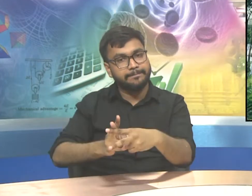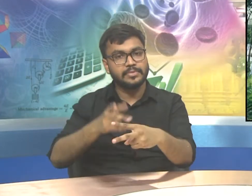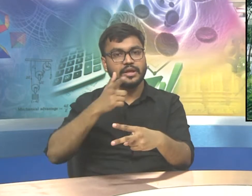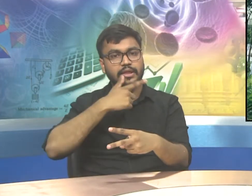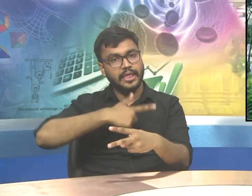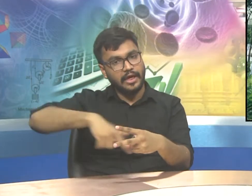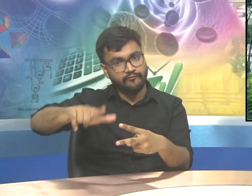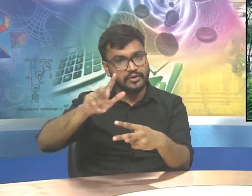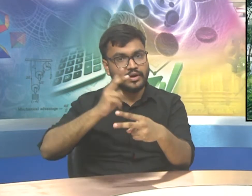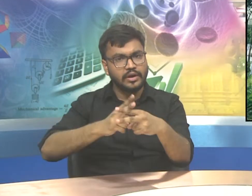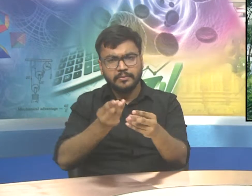build better